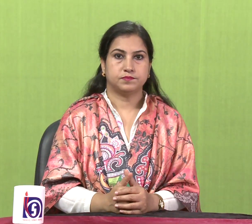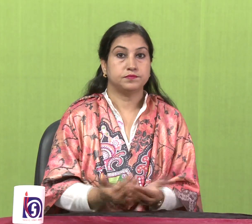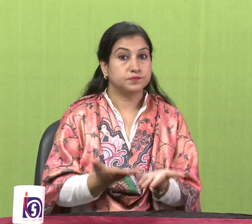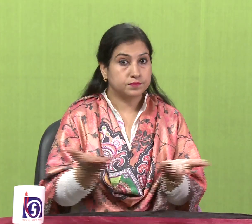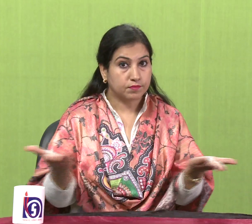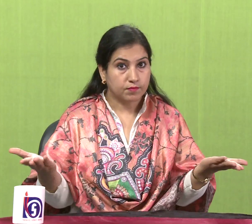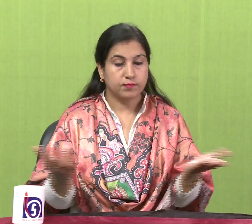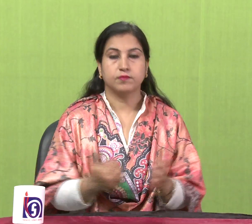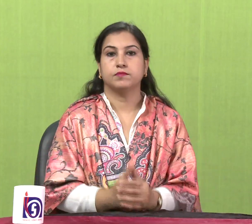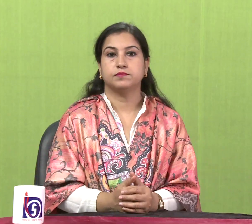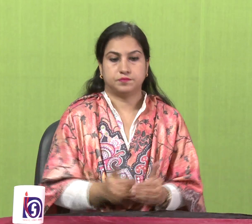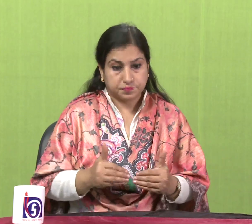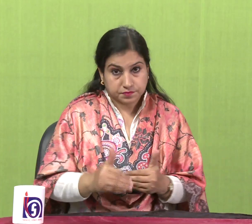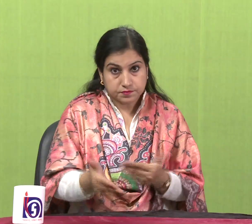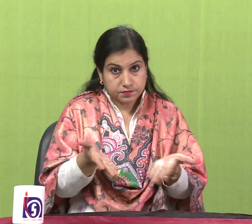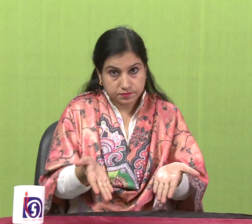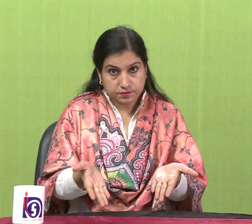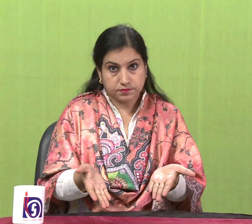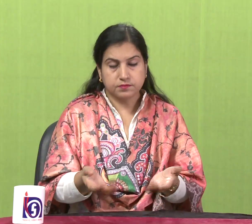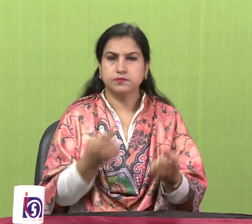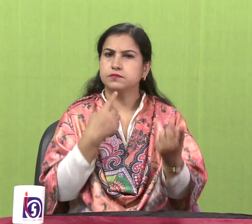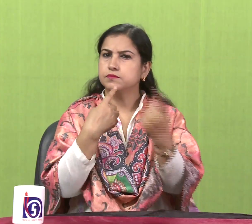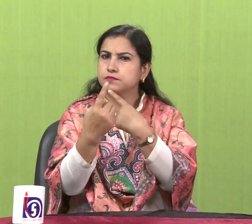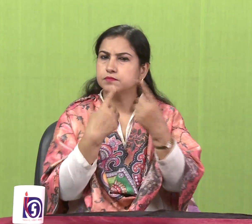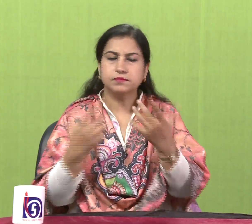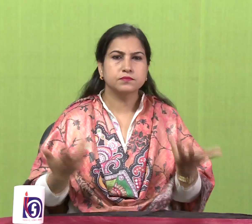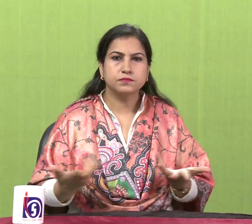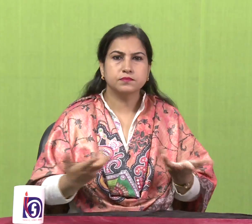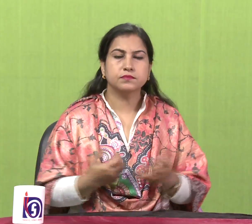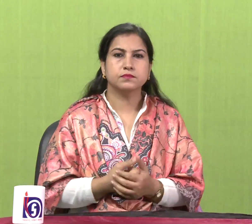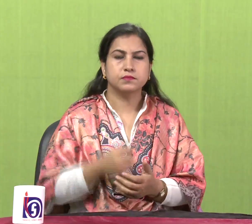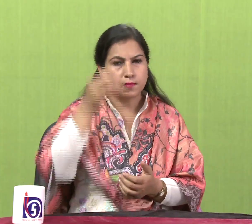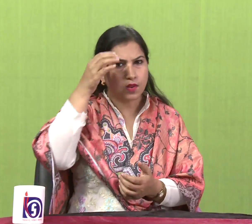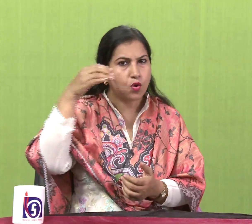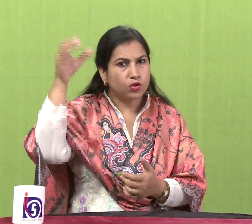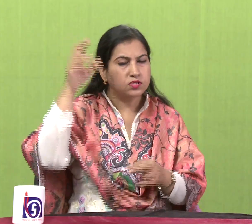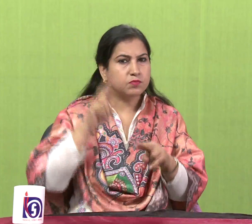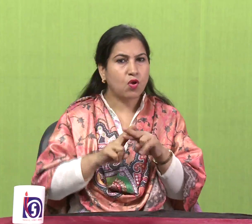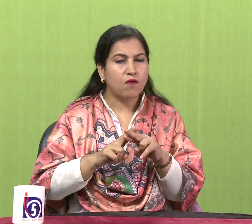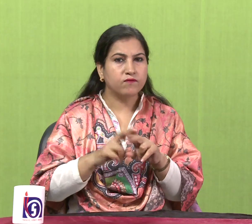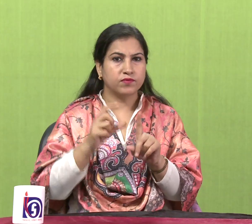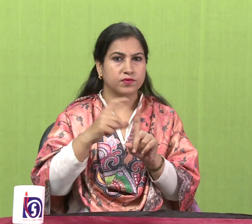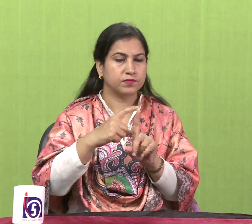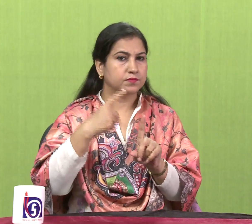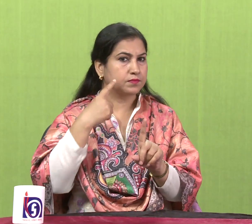Learners, now we will learn about the concept of disaster management.